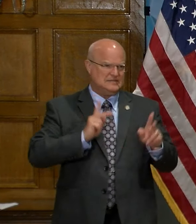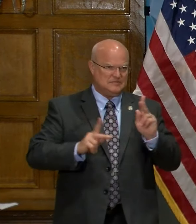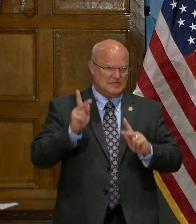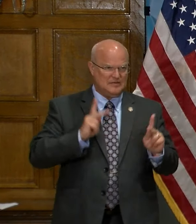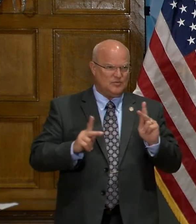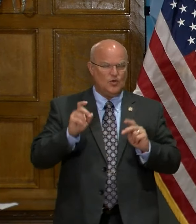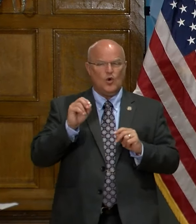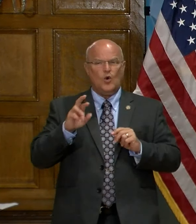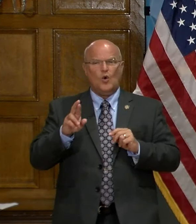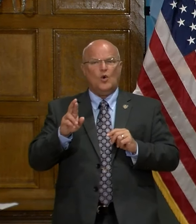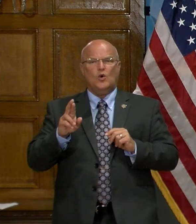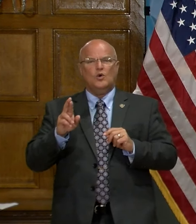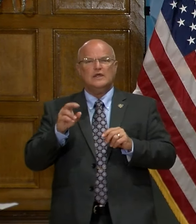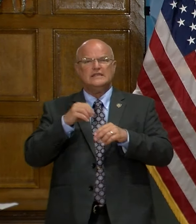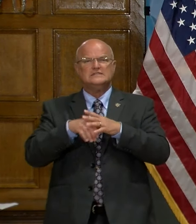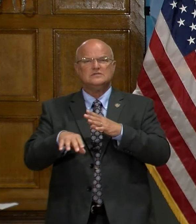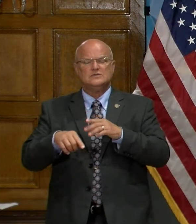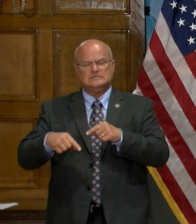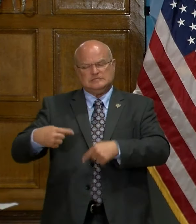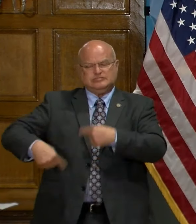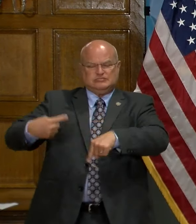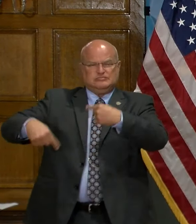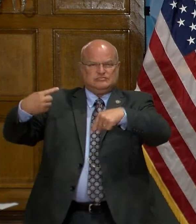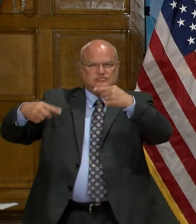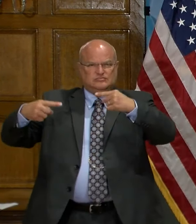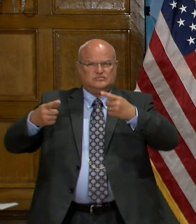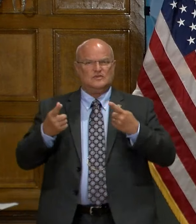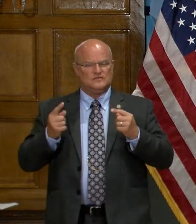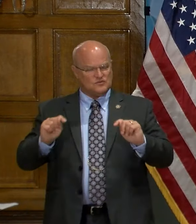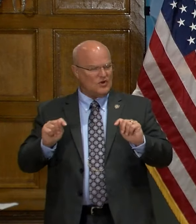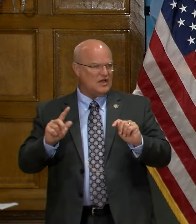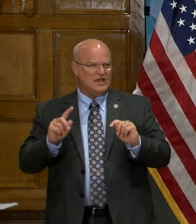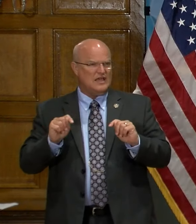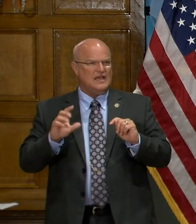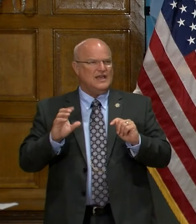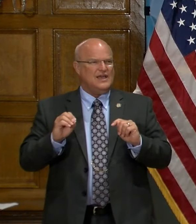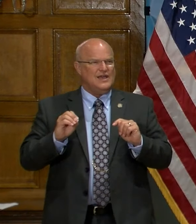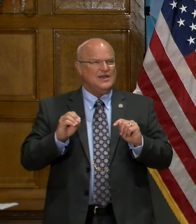citizens or get into a punitive form of trying to